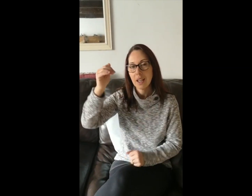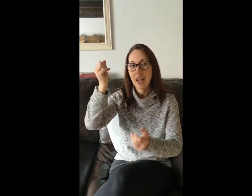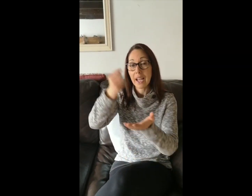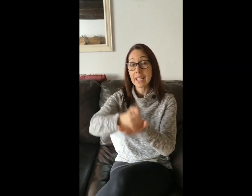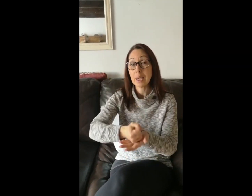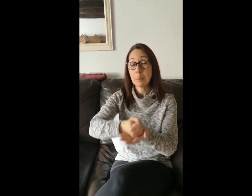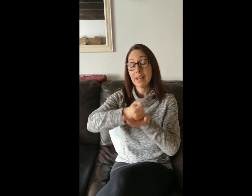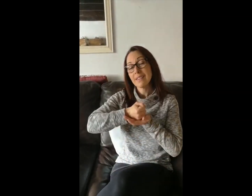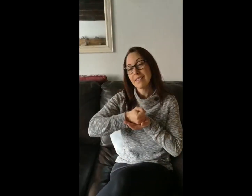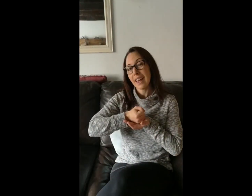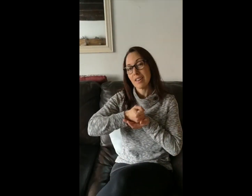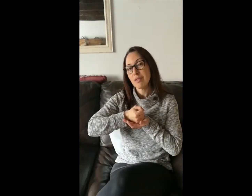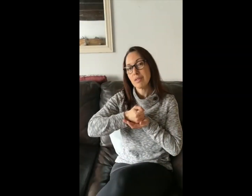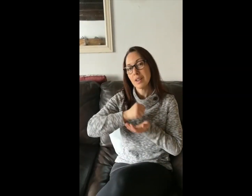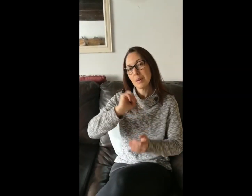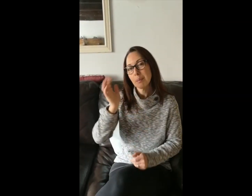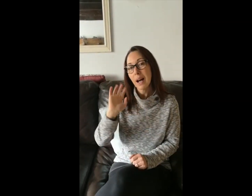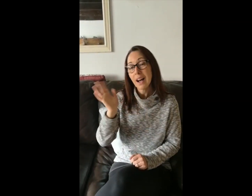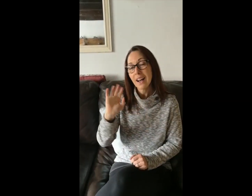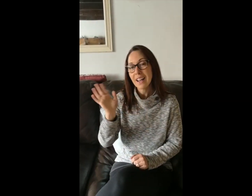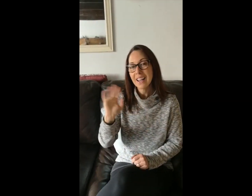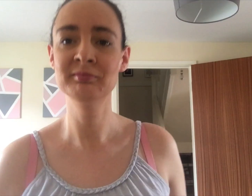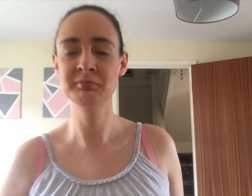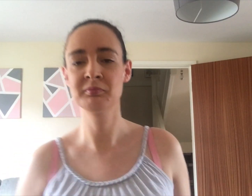and keeping safe. Bye.